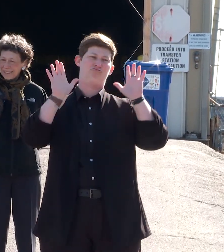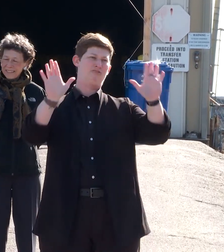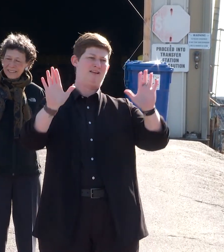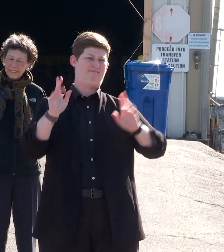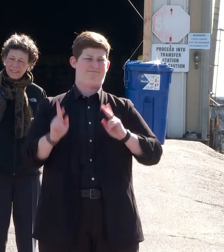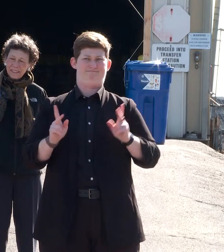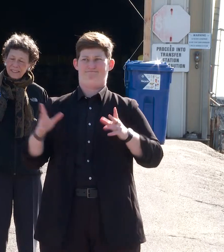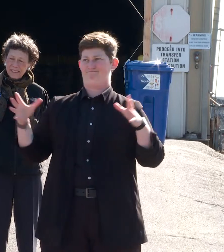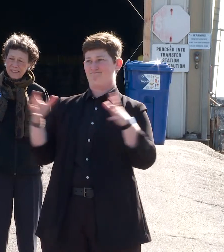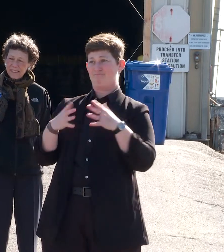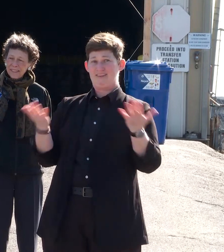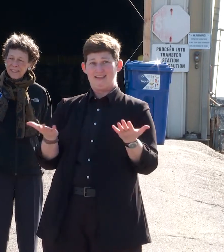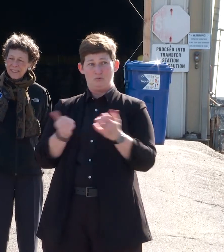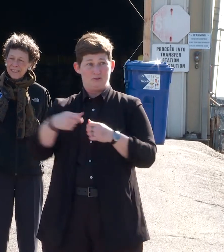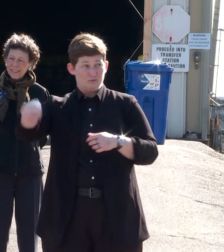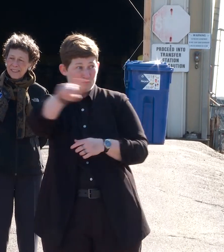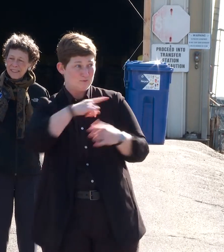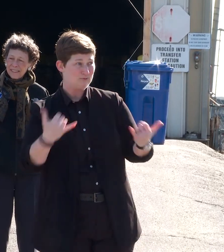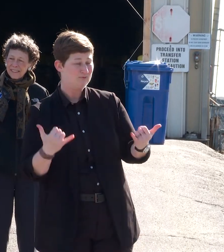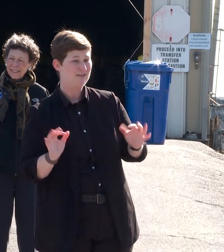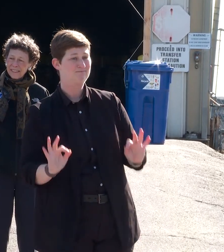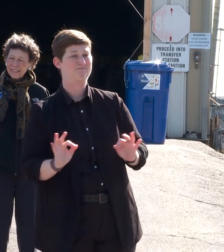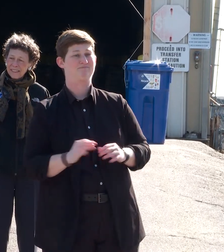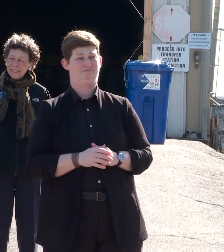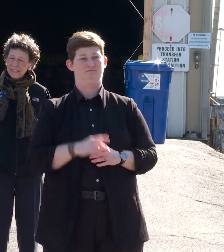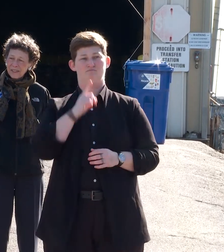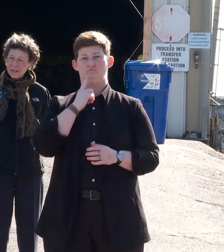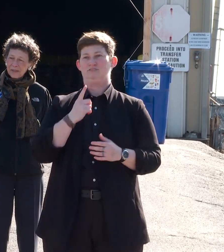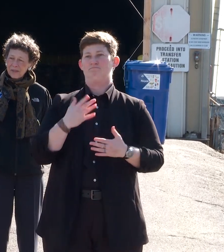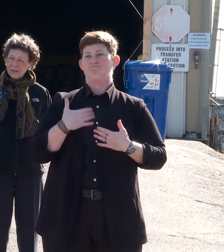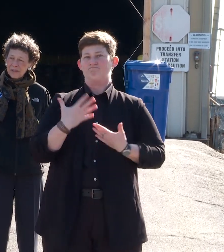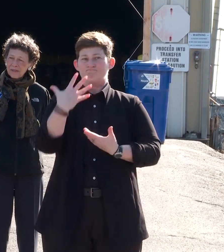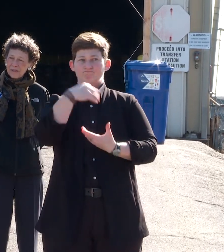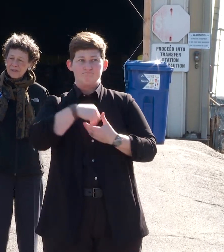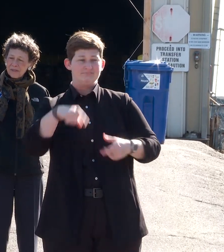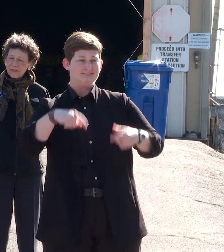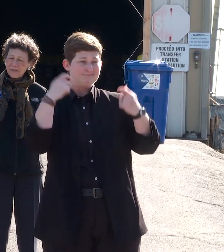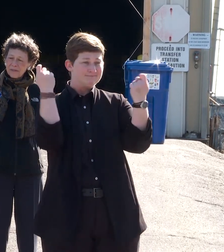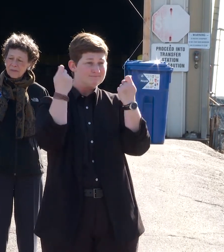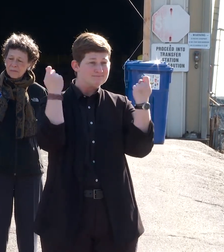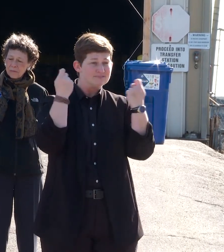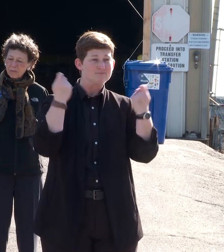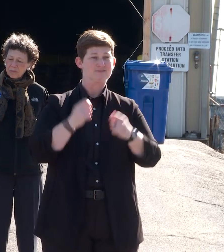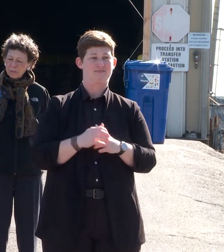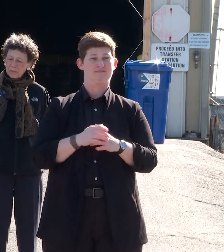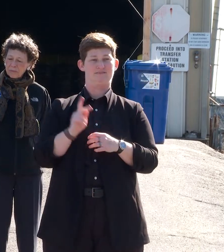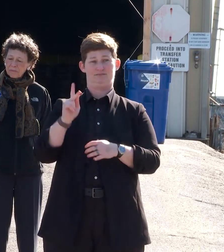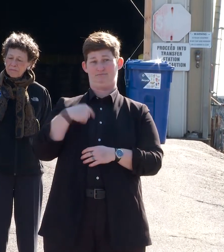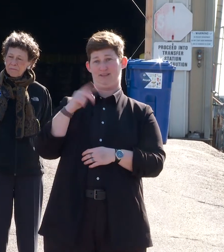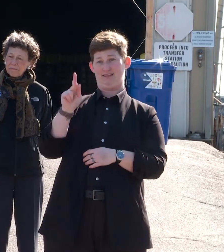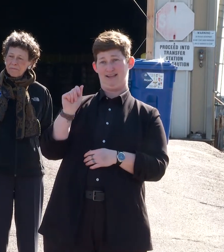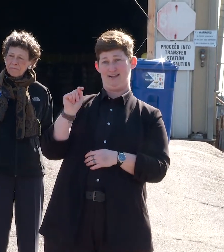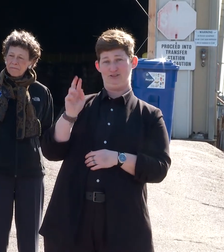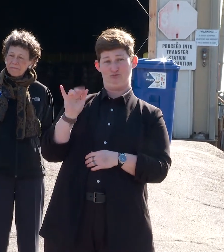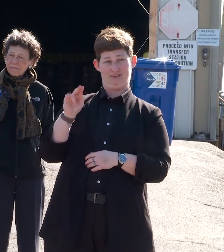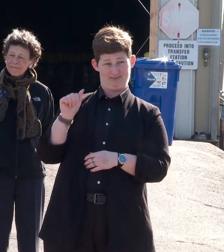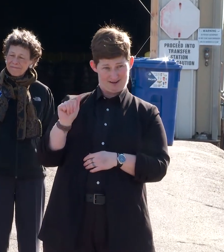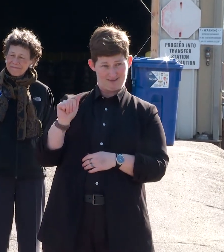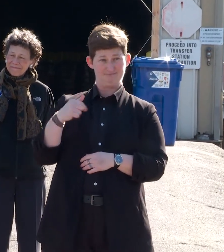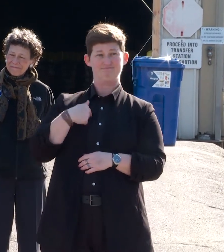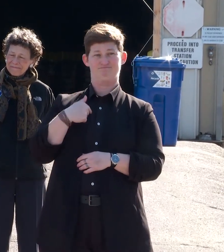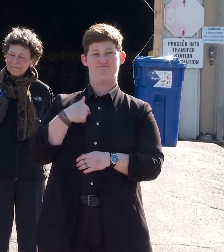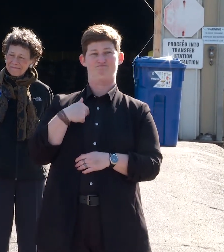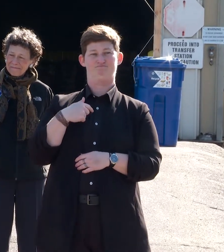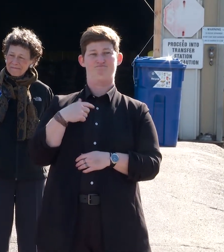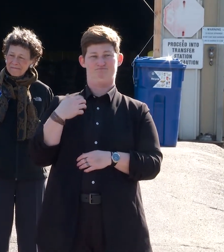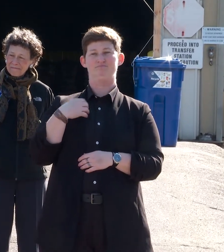you today. I appreciate being a part of this celebration. I'm Katrina Kessler. I'm the Commissioner of the Minnesota Pollution Control Agency. And